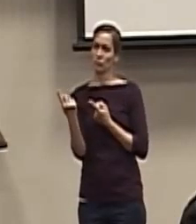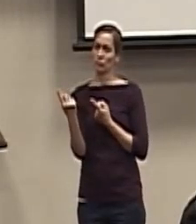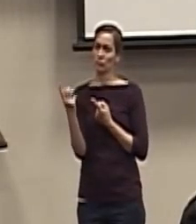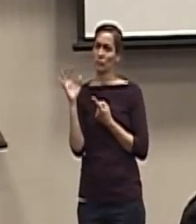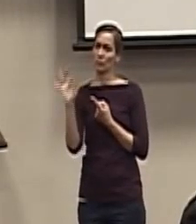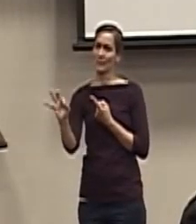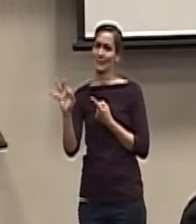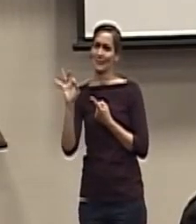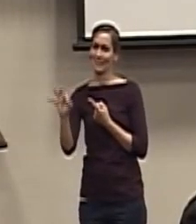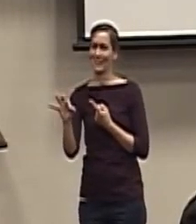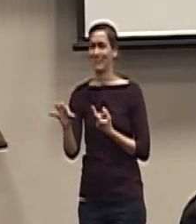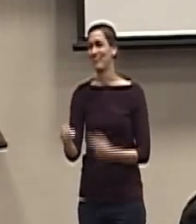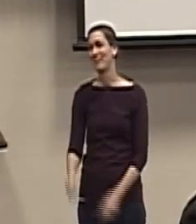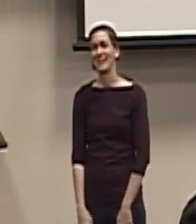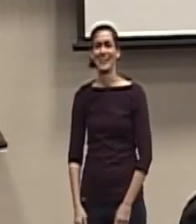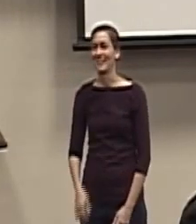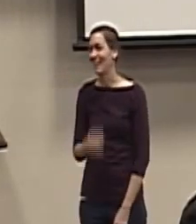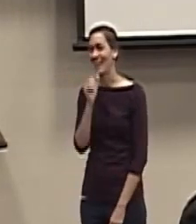Not exactly a mission field.